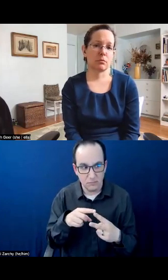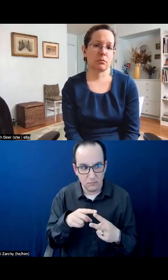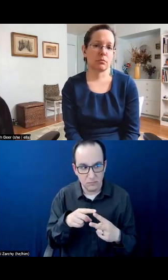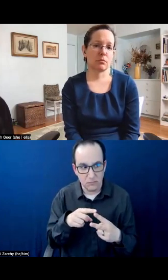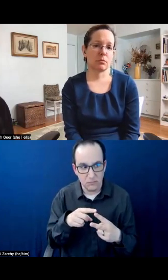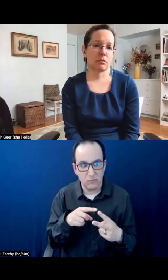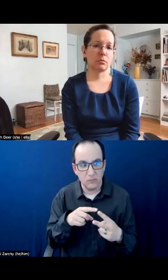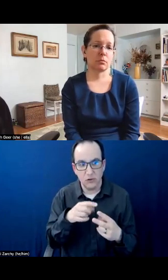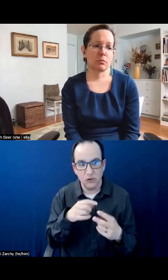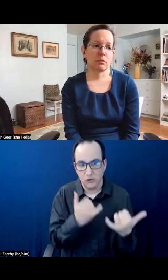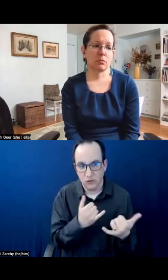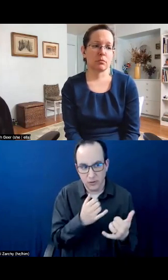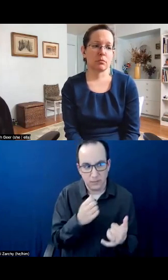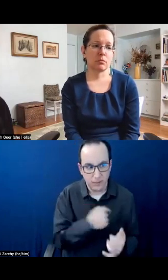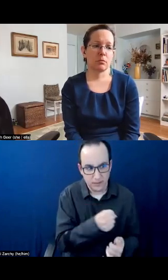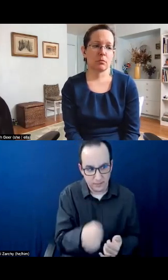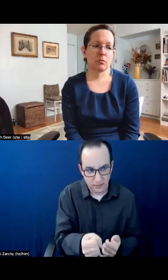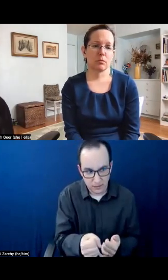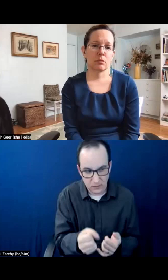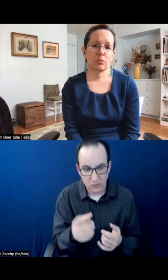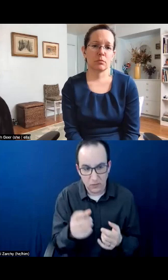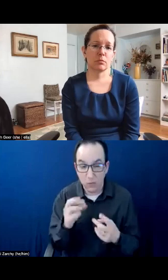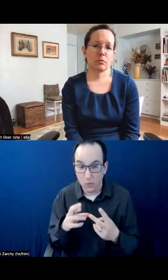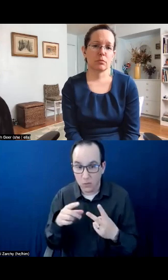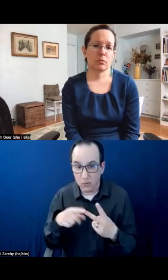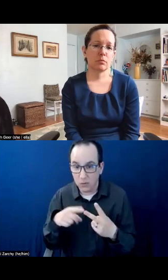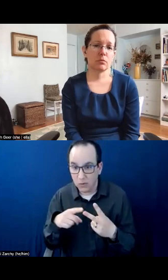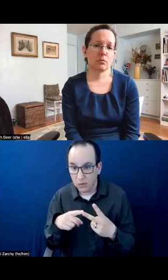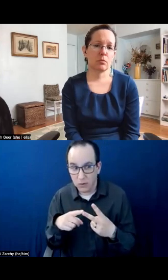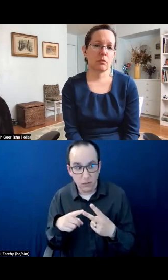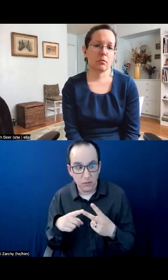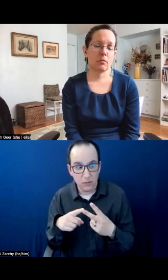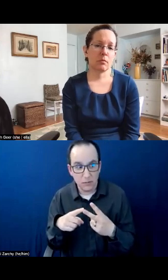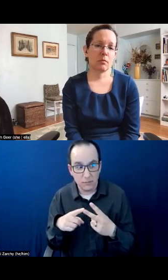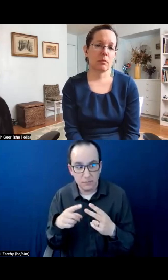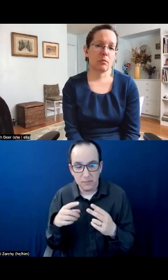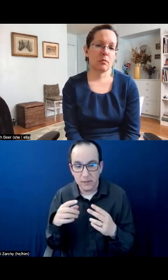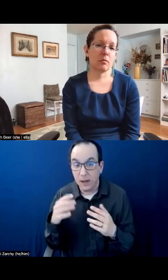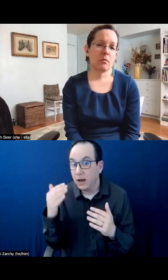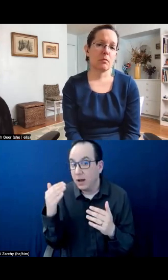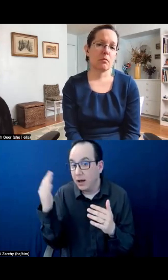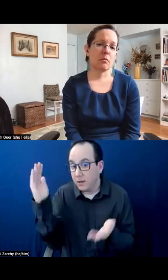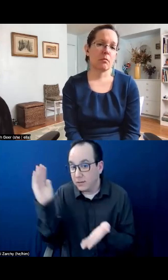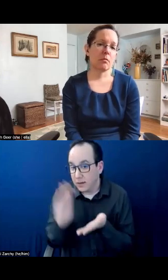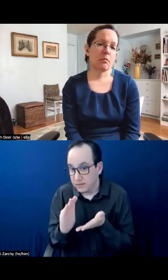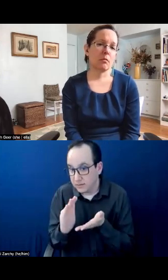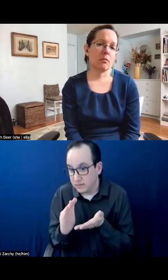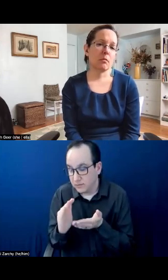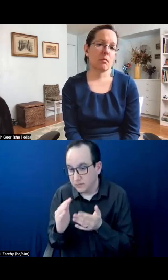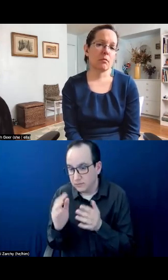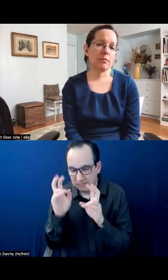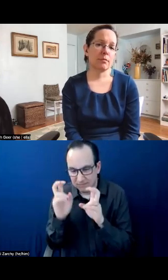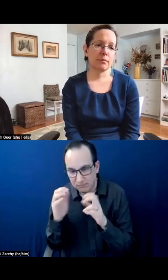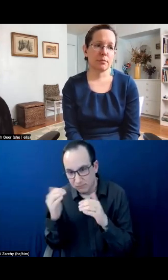that current curriculum of where they're at and placed, or